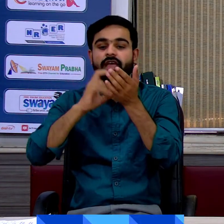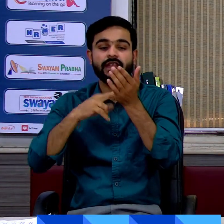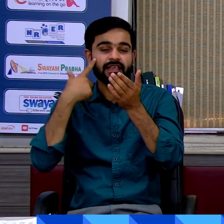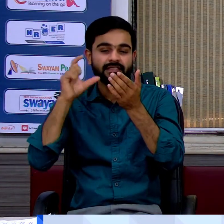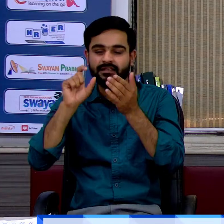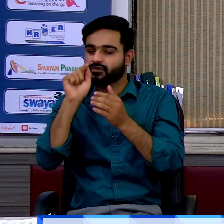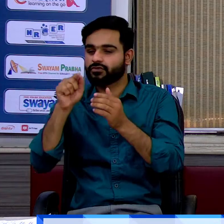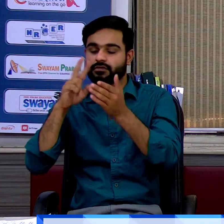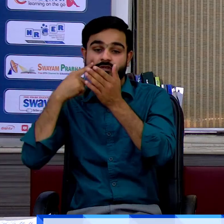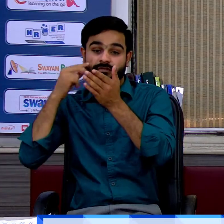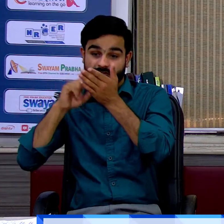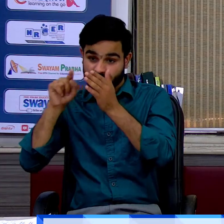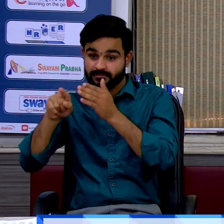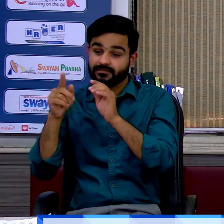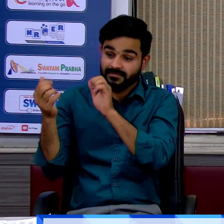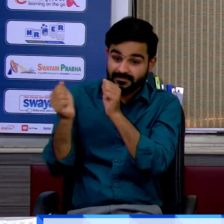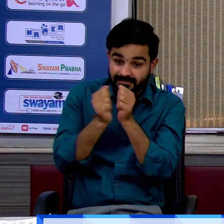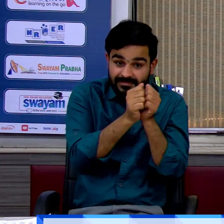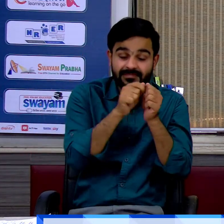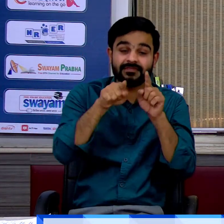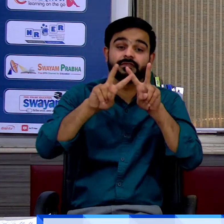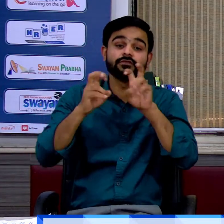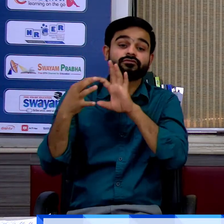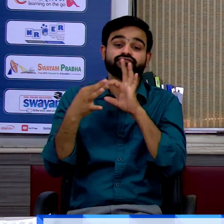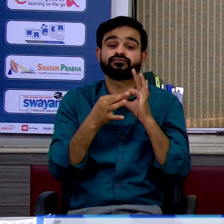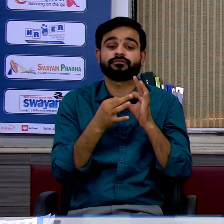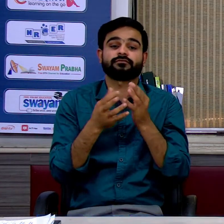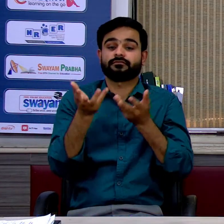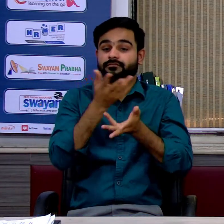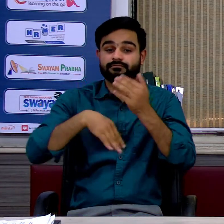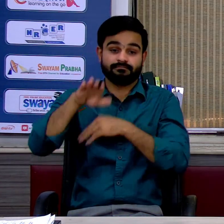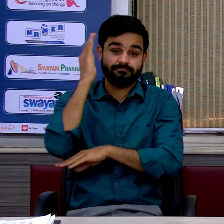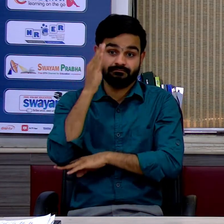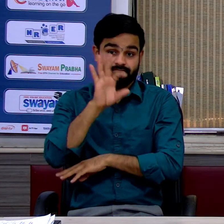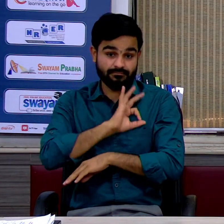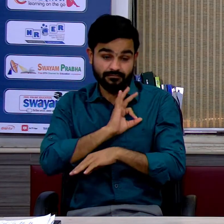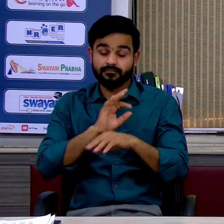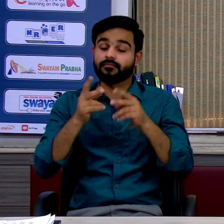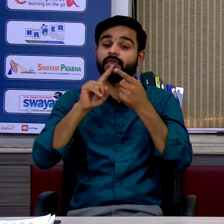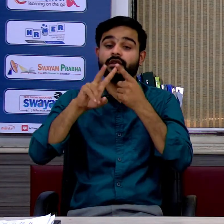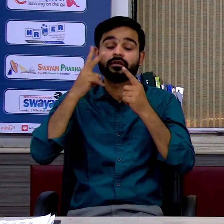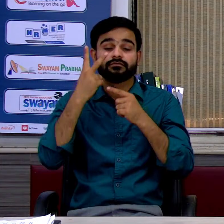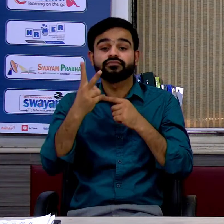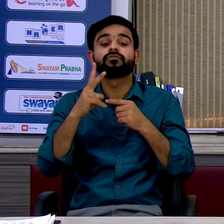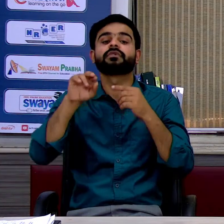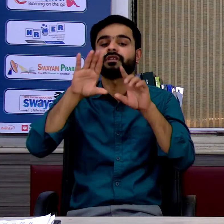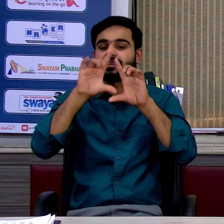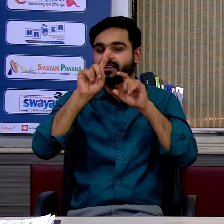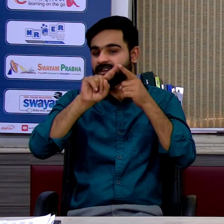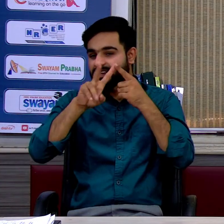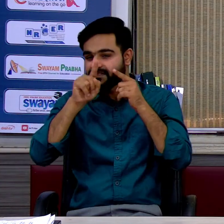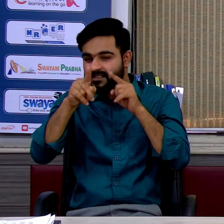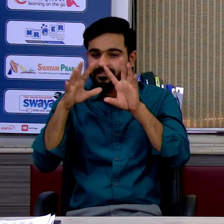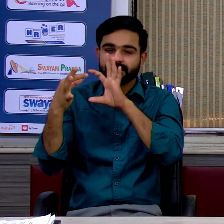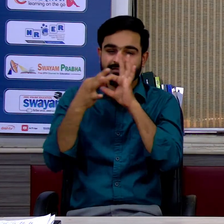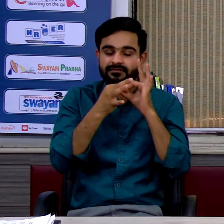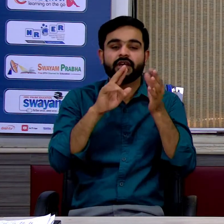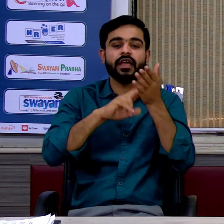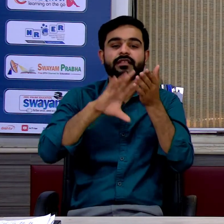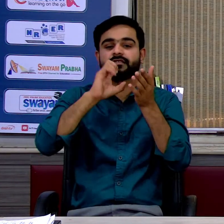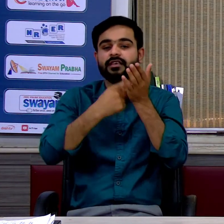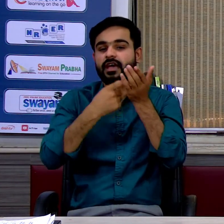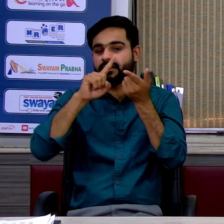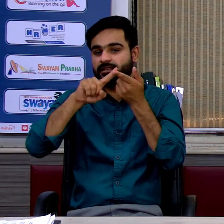dts.class2@ciat.nic.in. Right, and a part of this, if you would like to catch this session live, then you can watch this on VmVideo channel and of course on NCERT